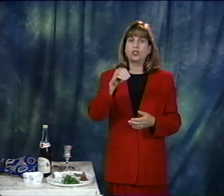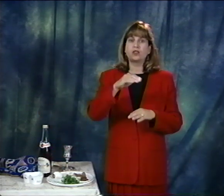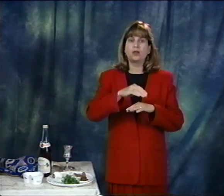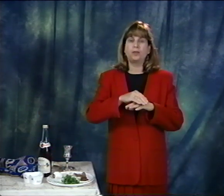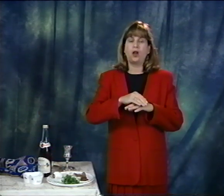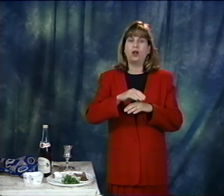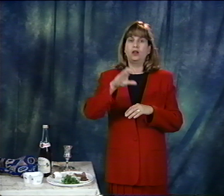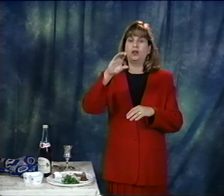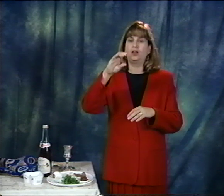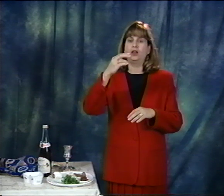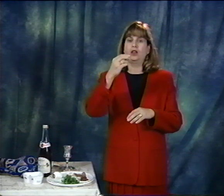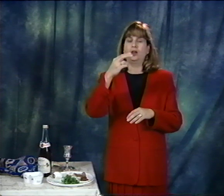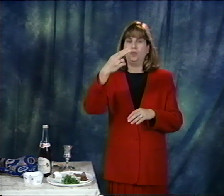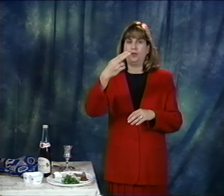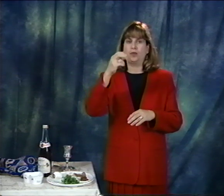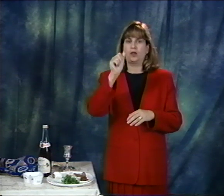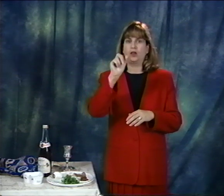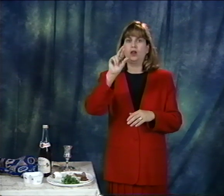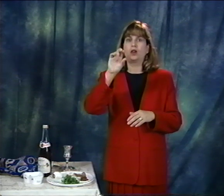Put some of the charoses